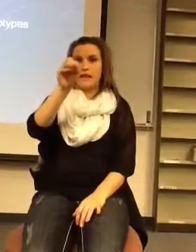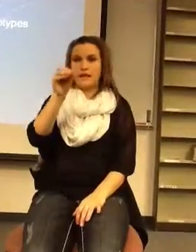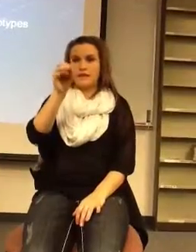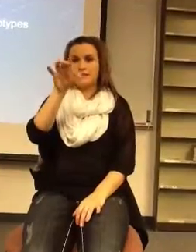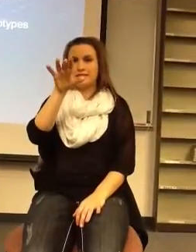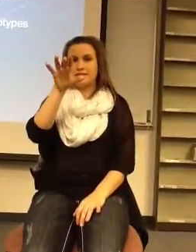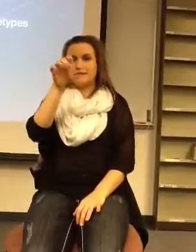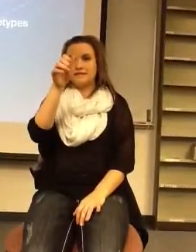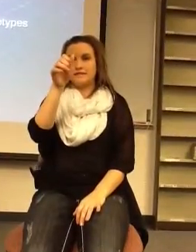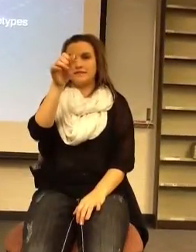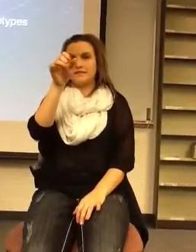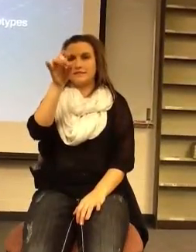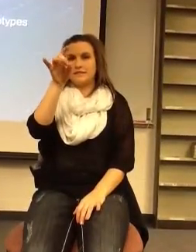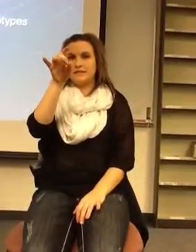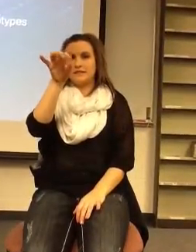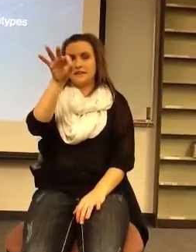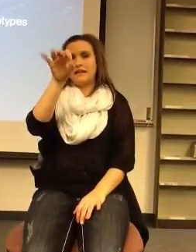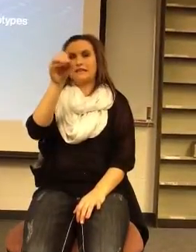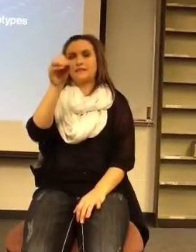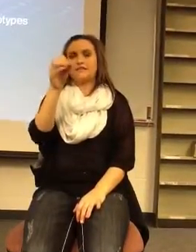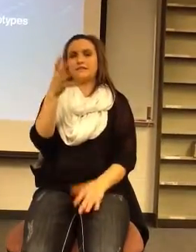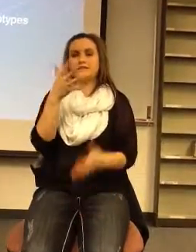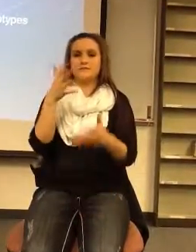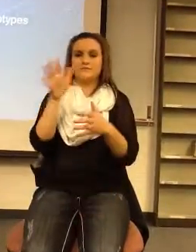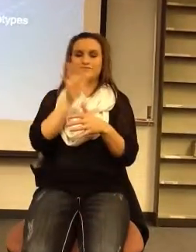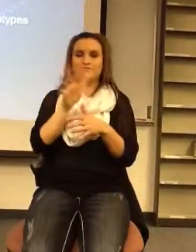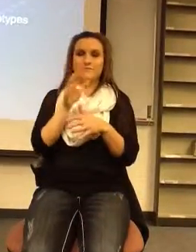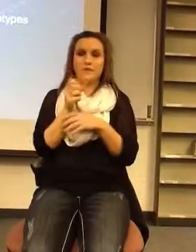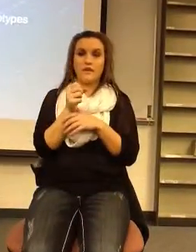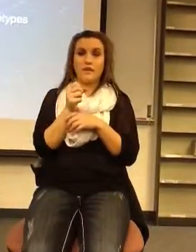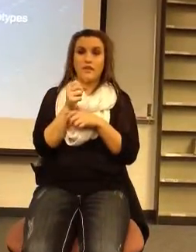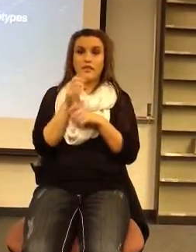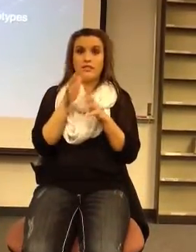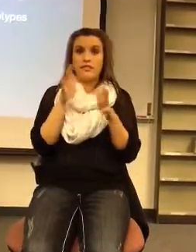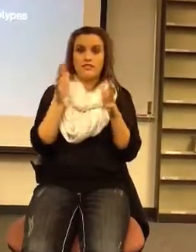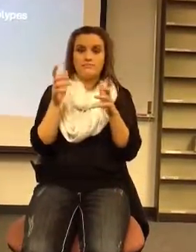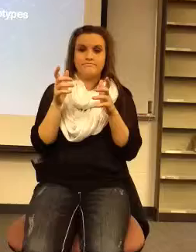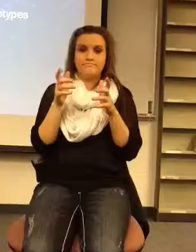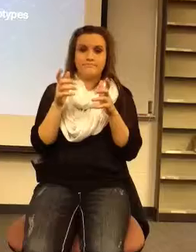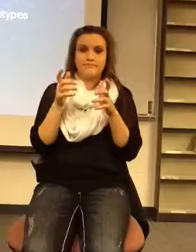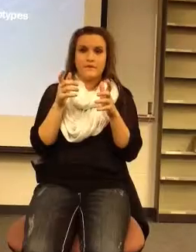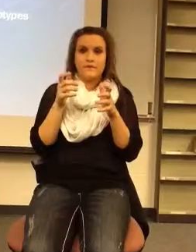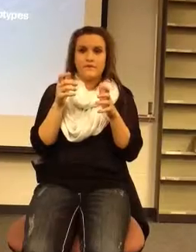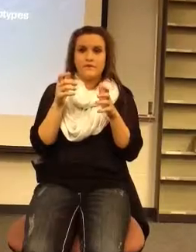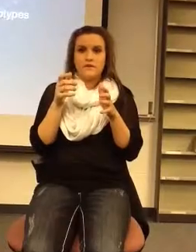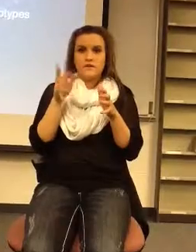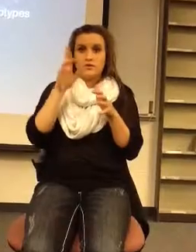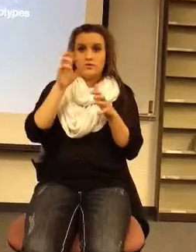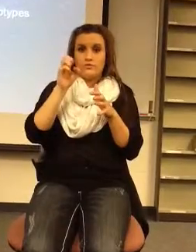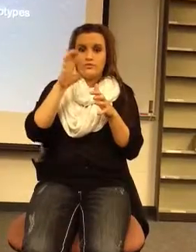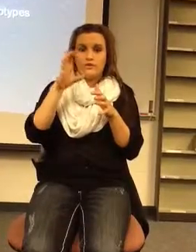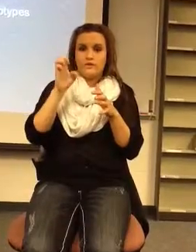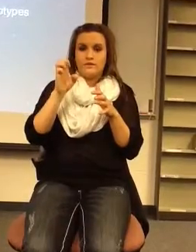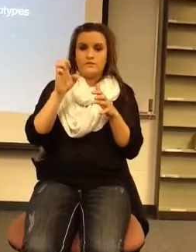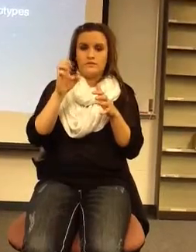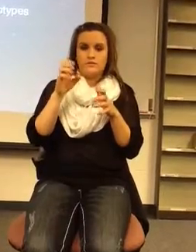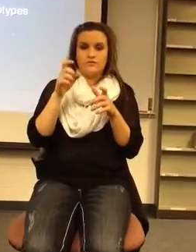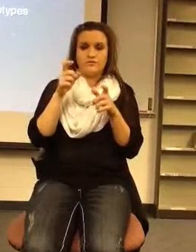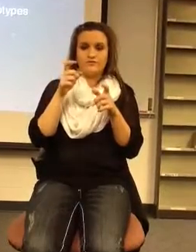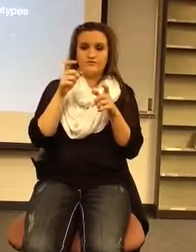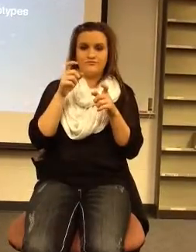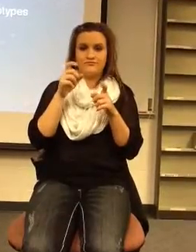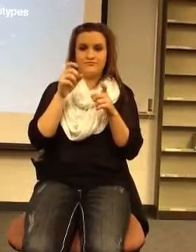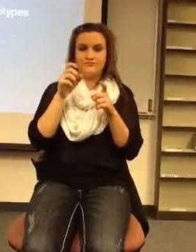of diversity and are sometimes plagued with racial stereotypes. And we'll look at a few examples. Comic books are